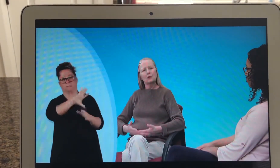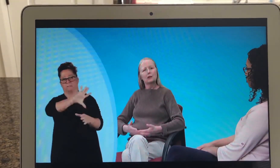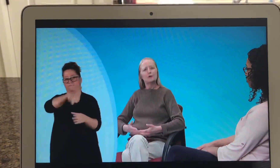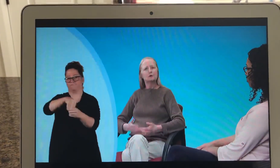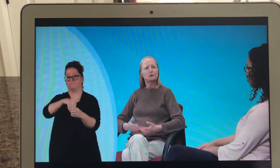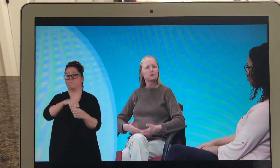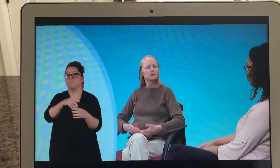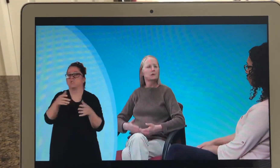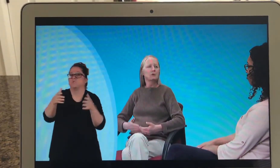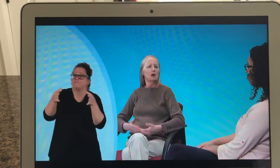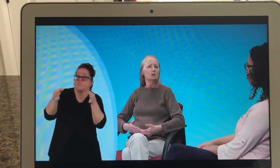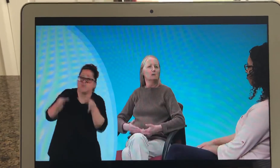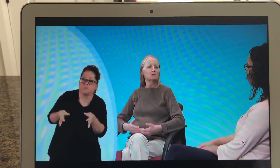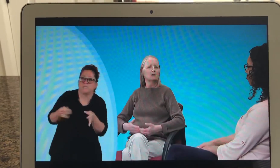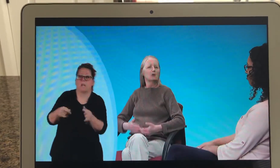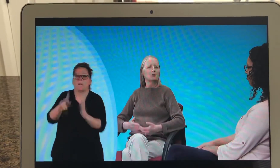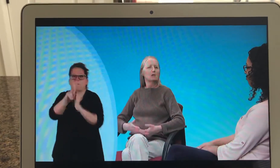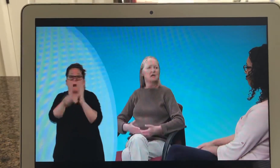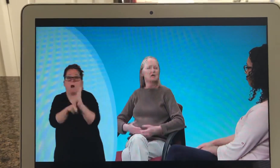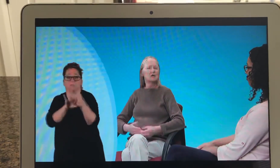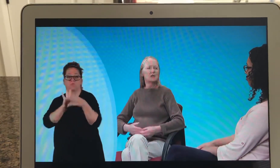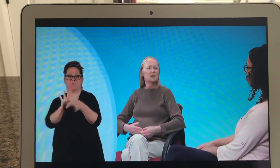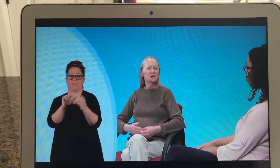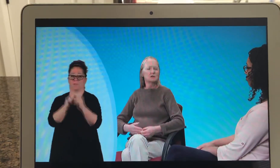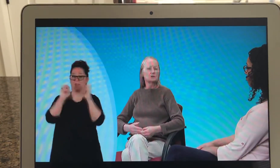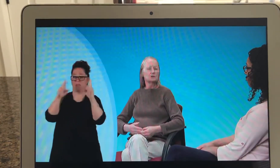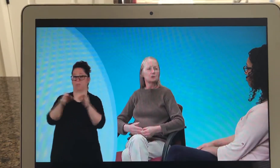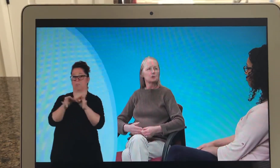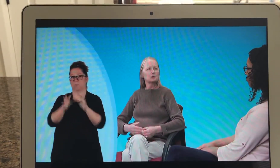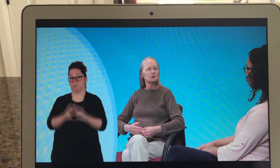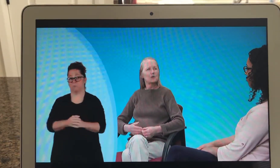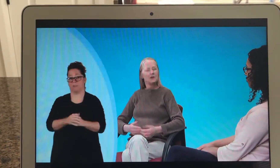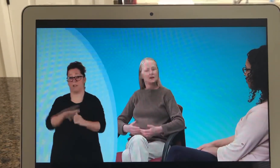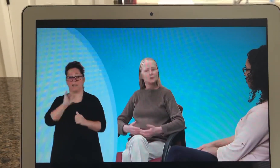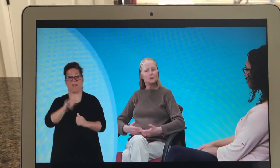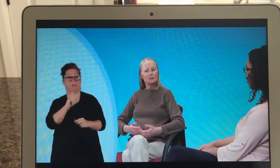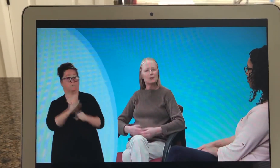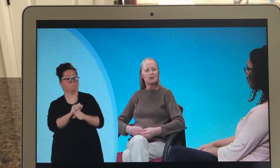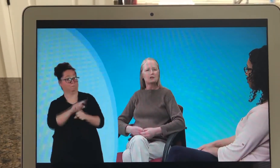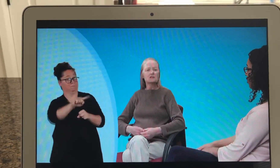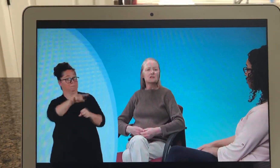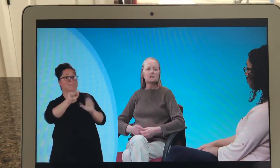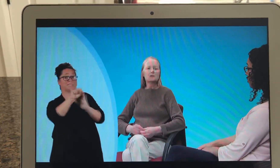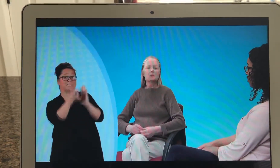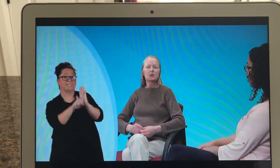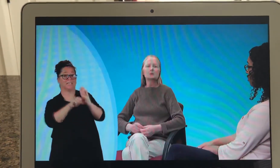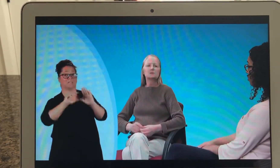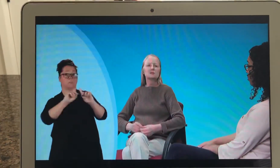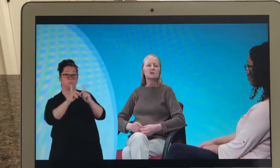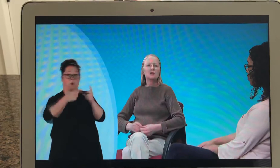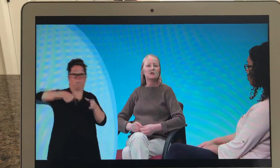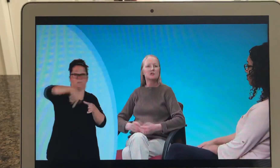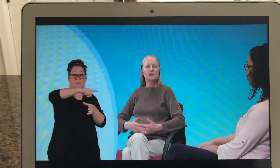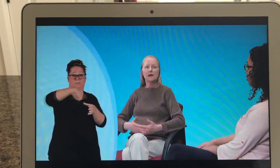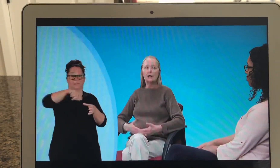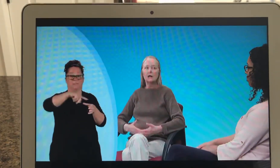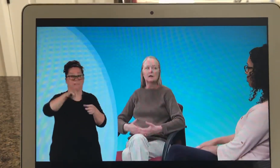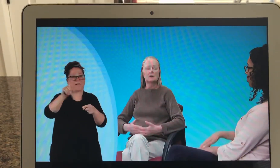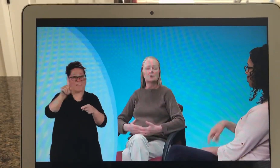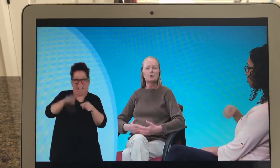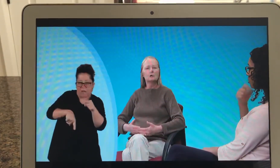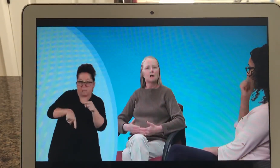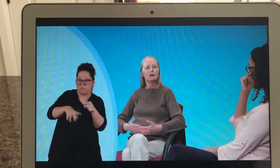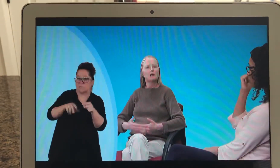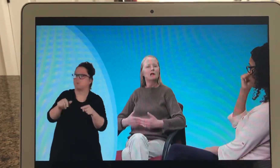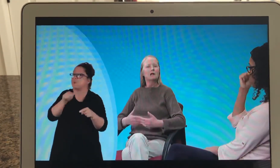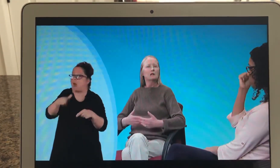qualified. But they are limited to decide, the policies of the education interpreter. The State